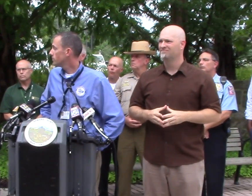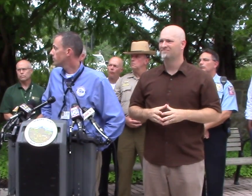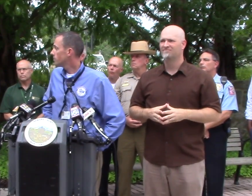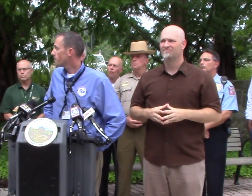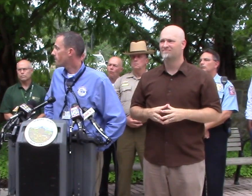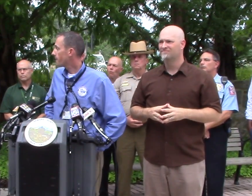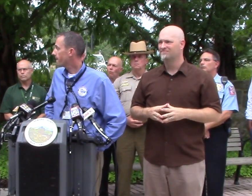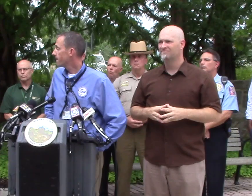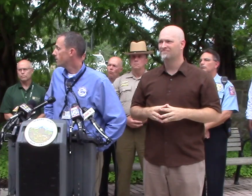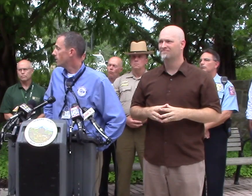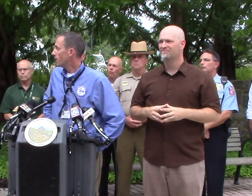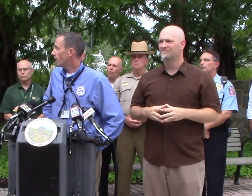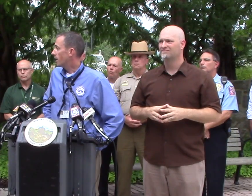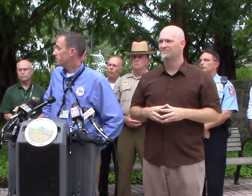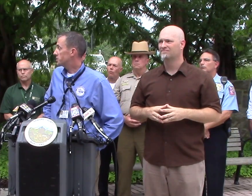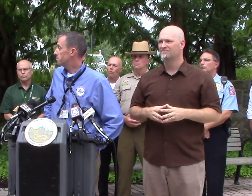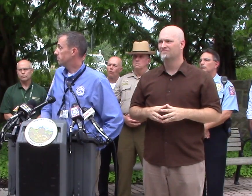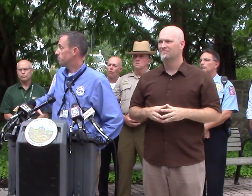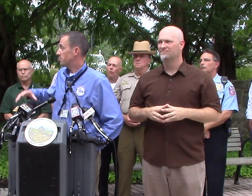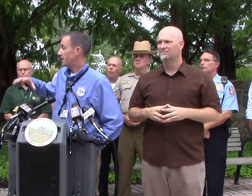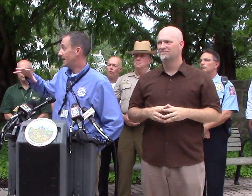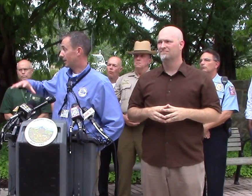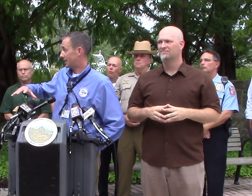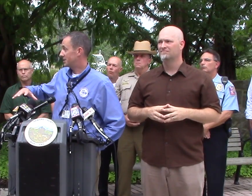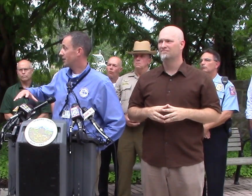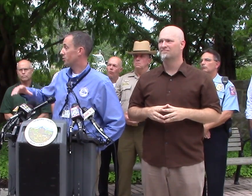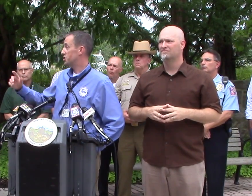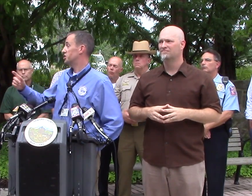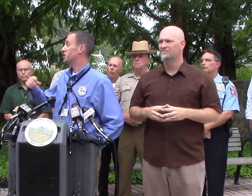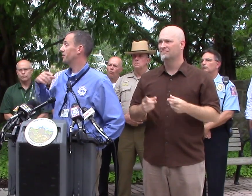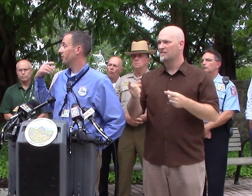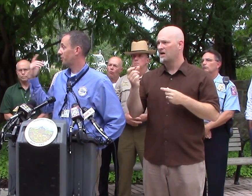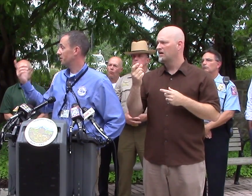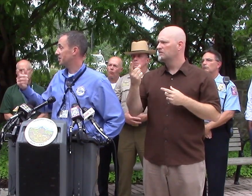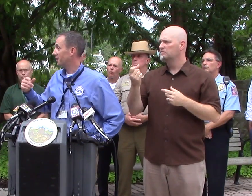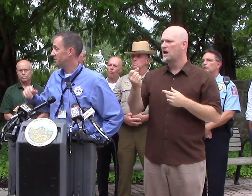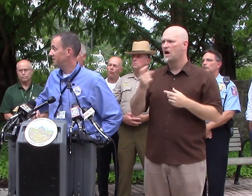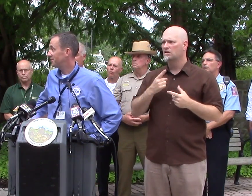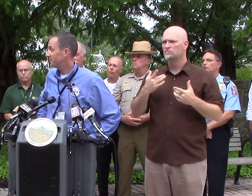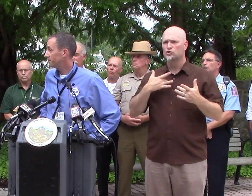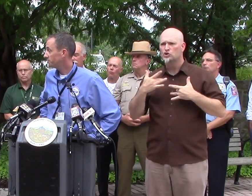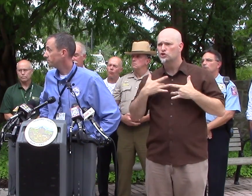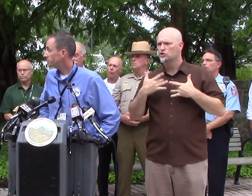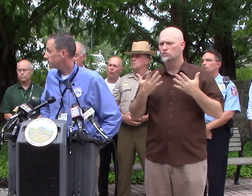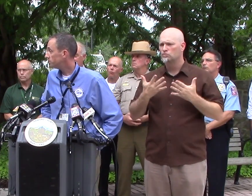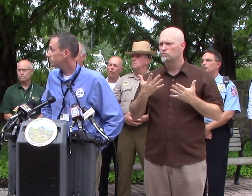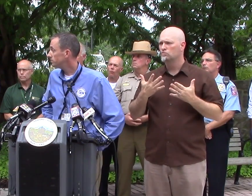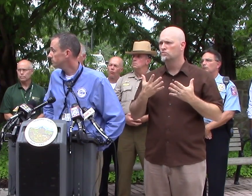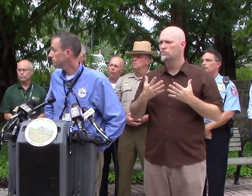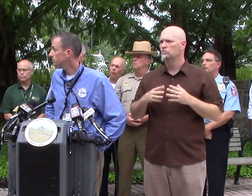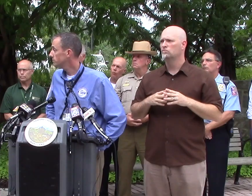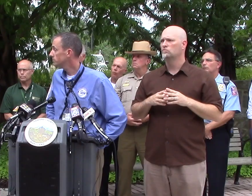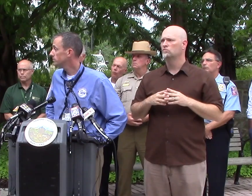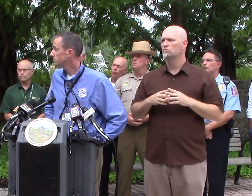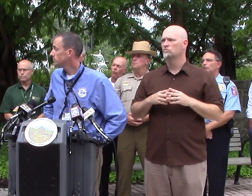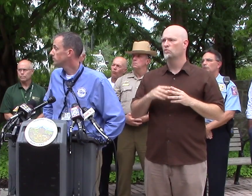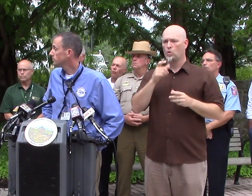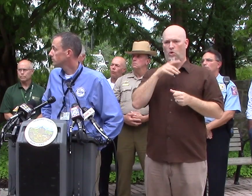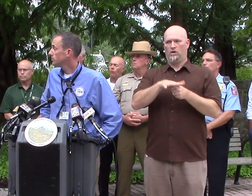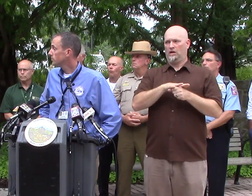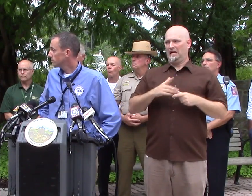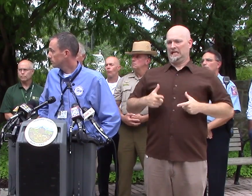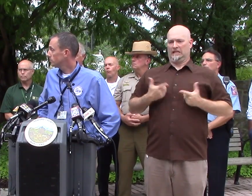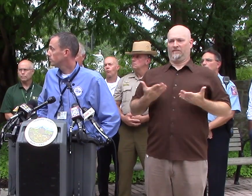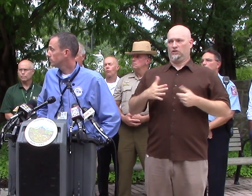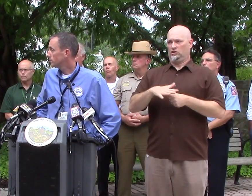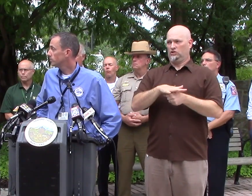ready for tonight? In Ellicott City or just generally across the county? Well, definitely in Ellicott City specifically,